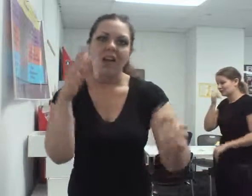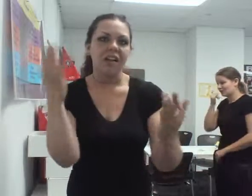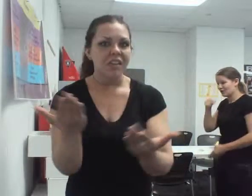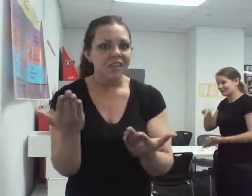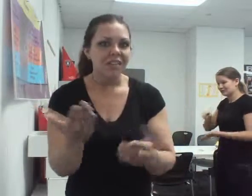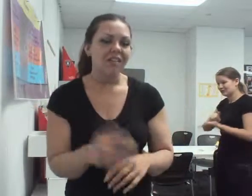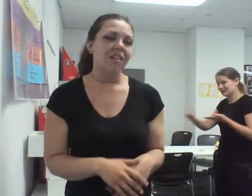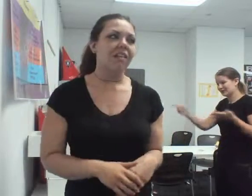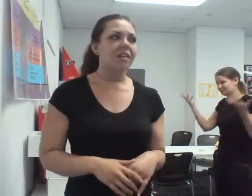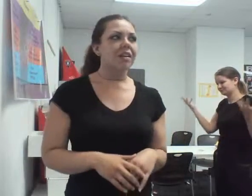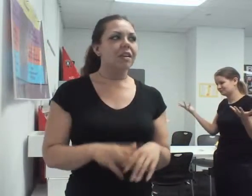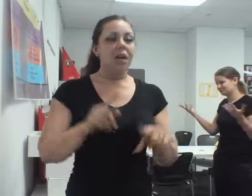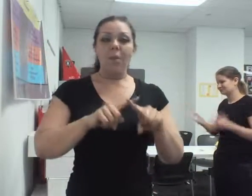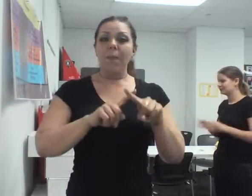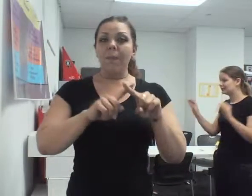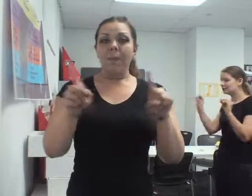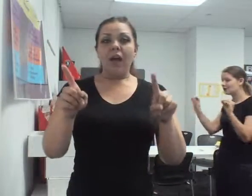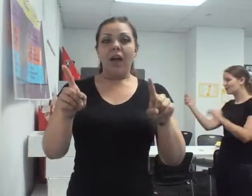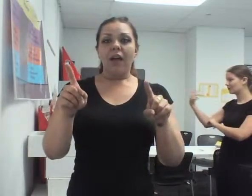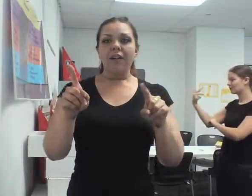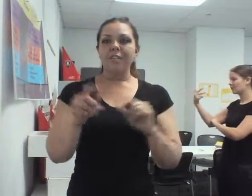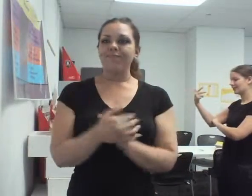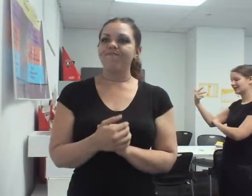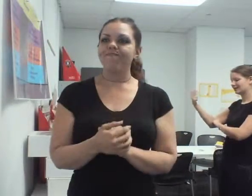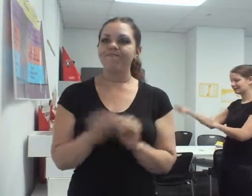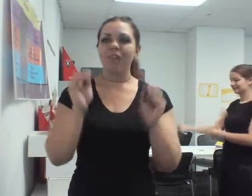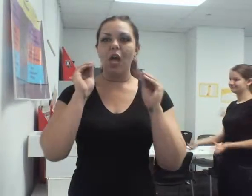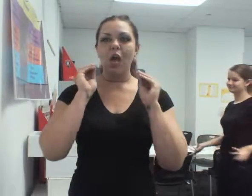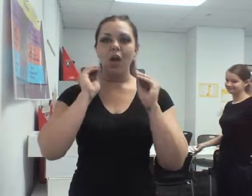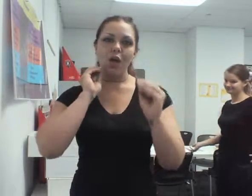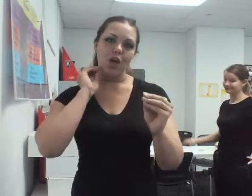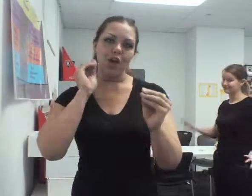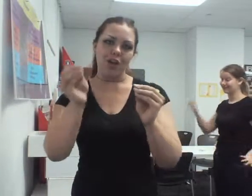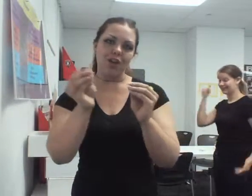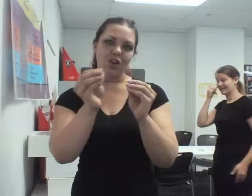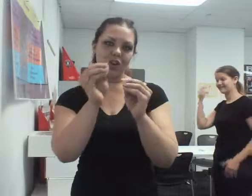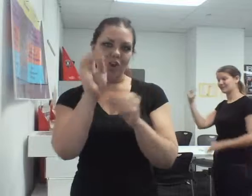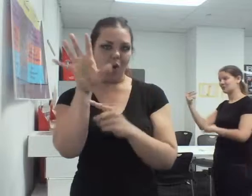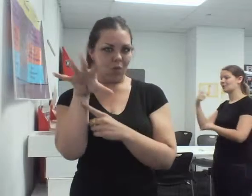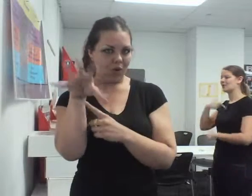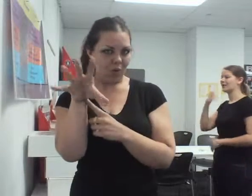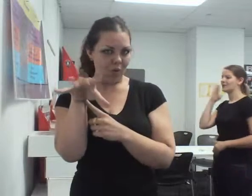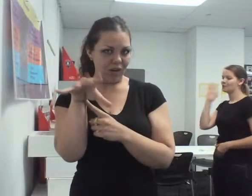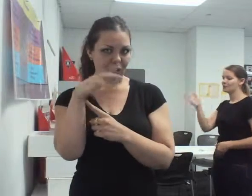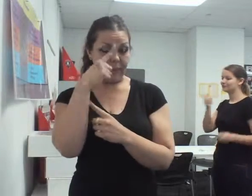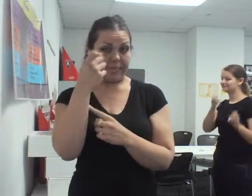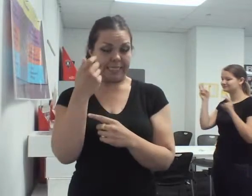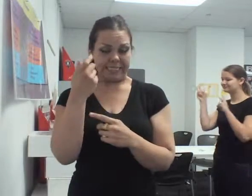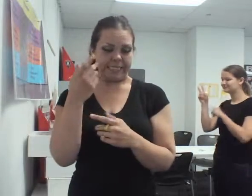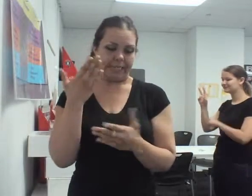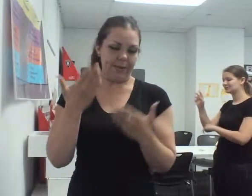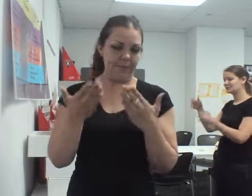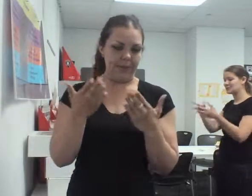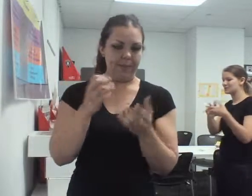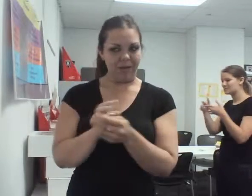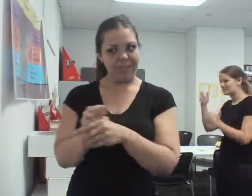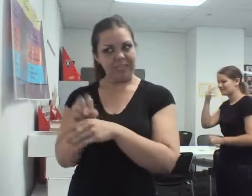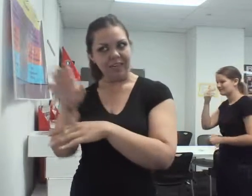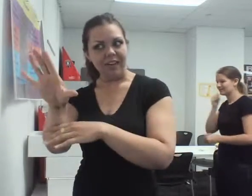on here. But nobody had a video camera going, unfortunately, because I would have put it on, I don't know, where it was going to come in or something. Yeah. Can I